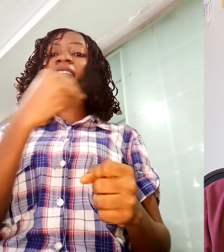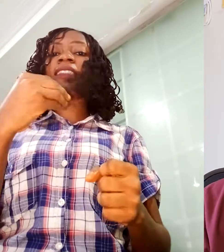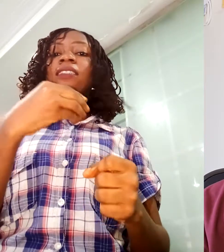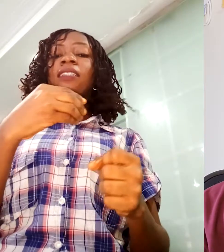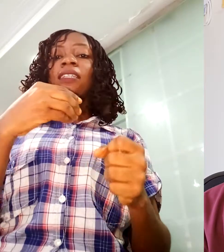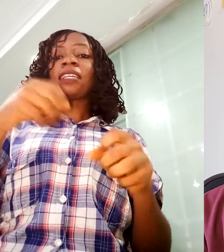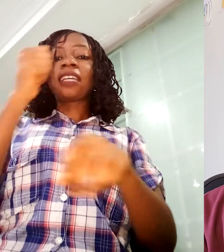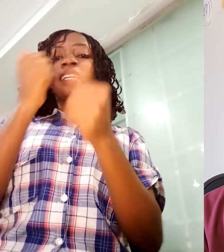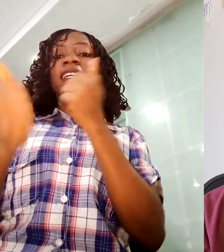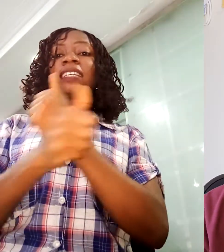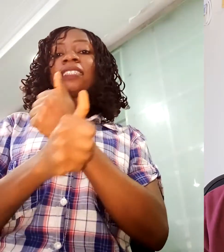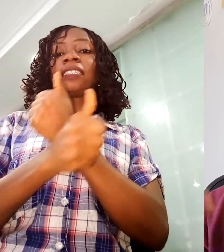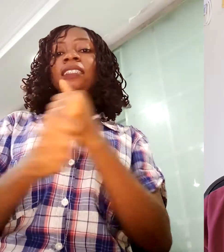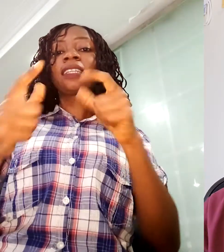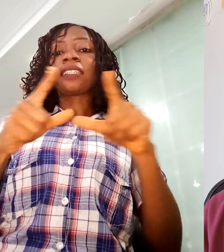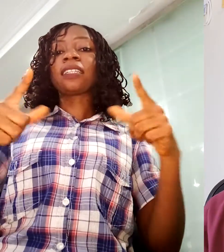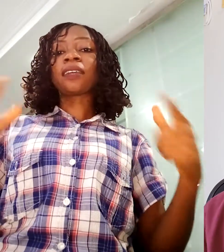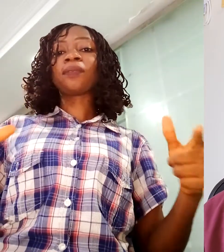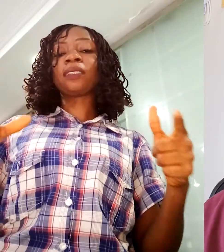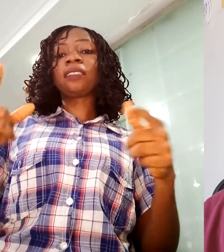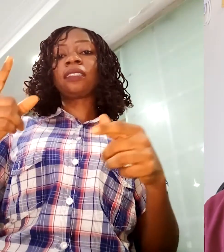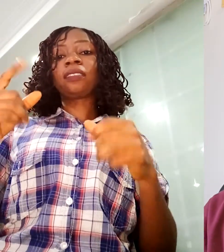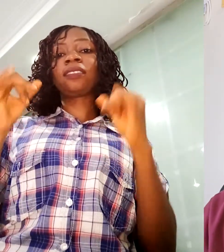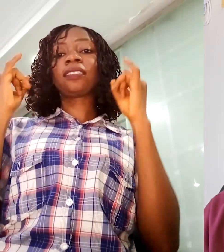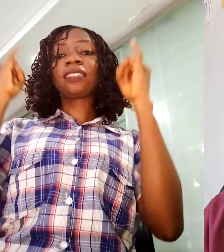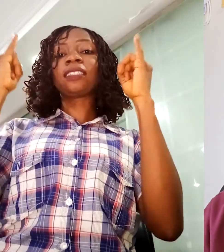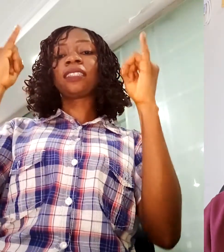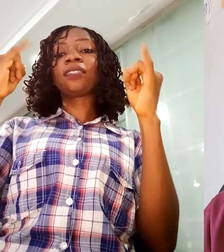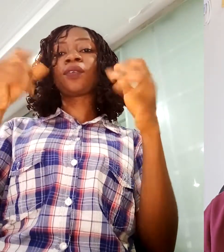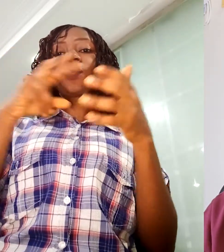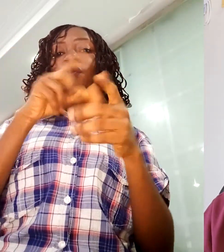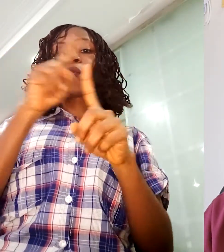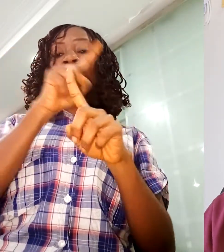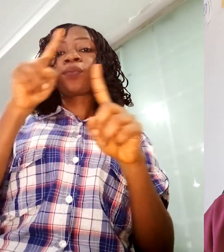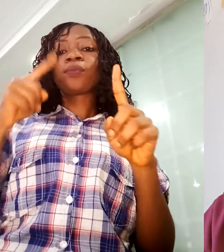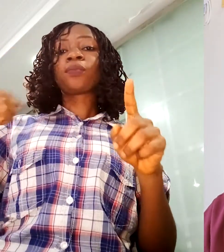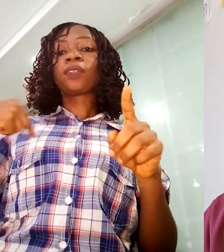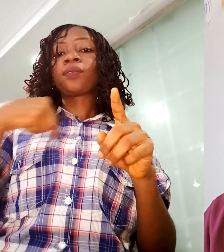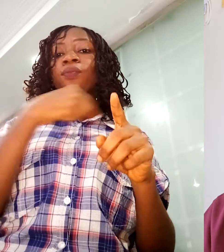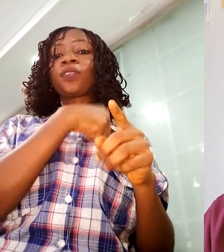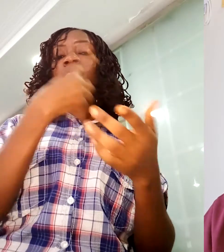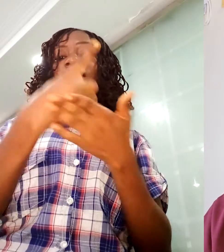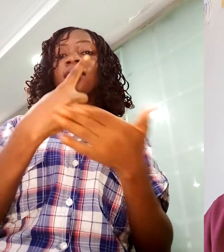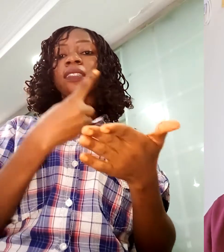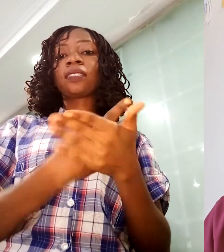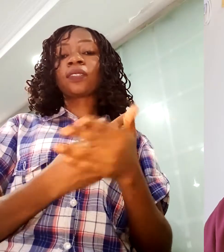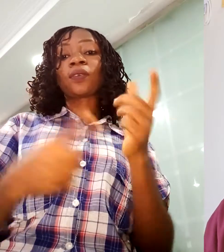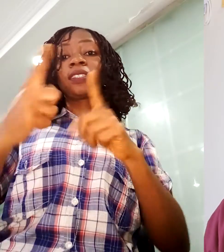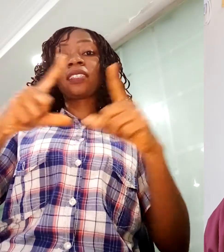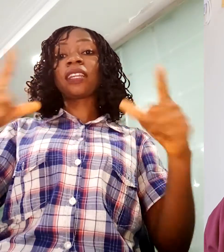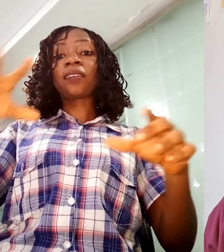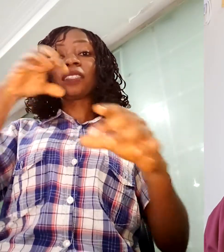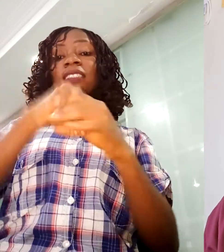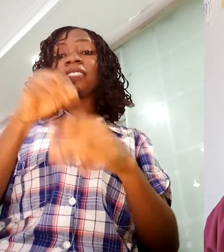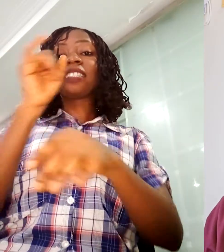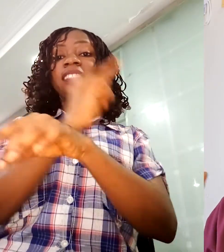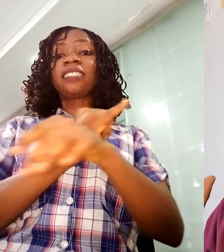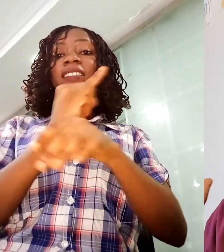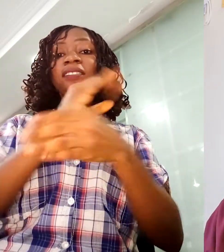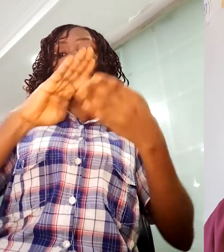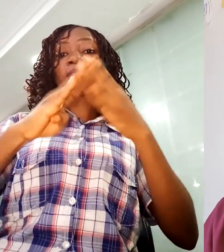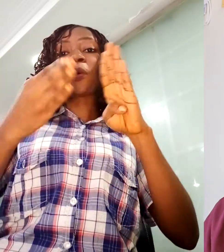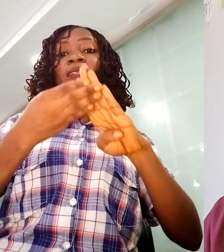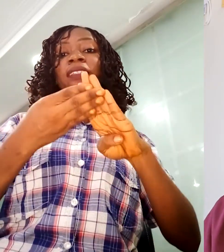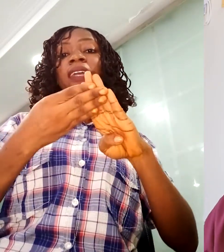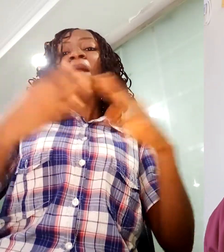Language Initiative, where we discuss sign languages in the indigenous deaf communities. I would